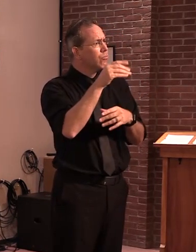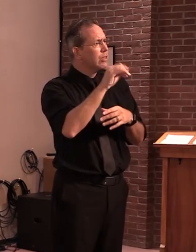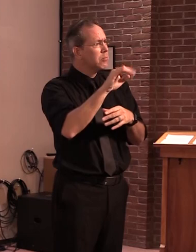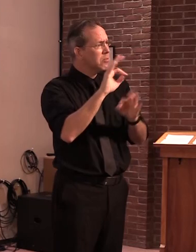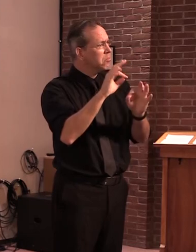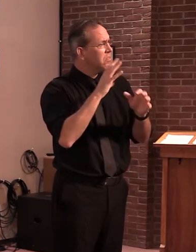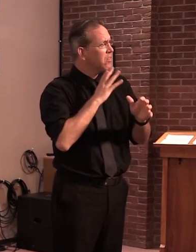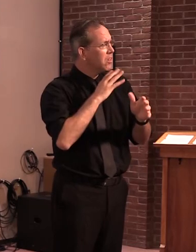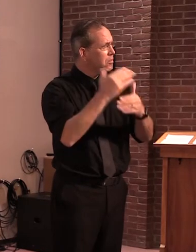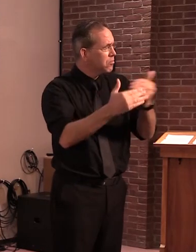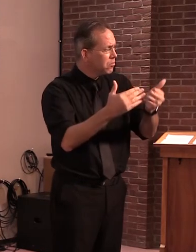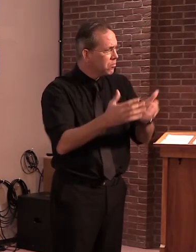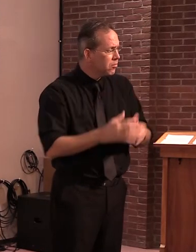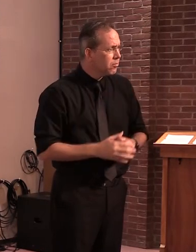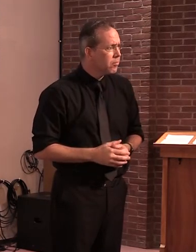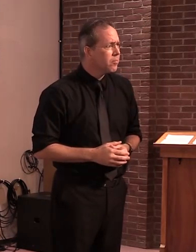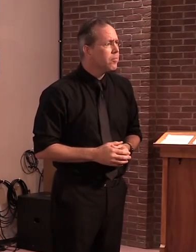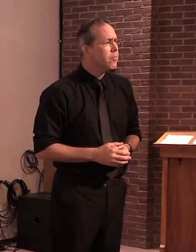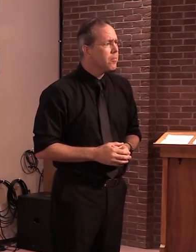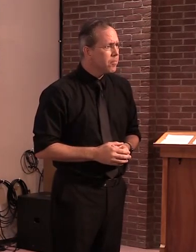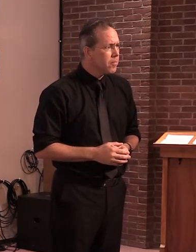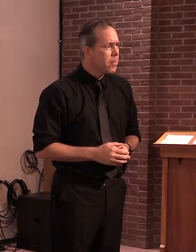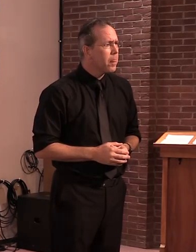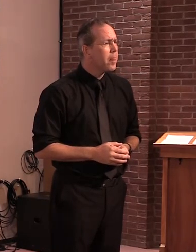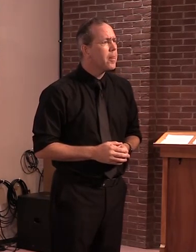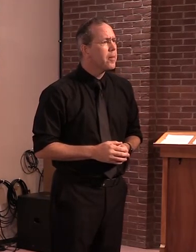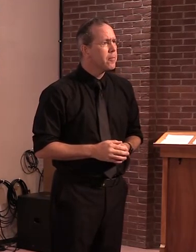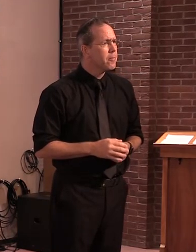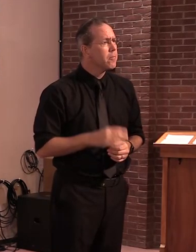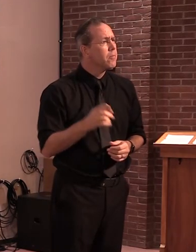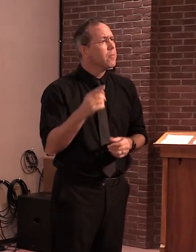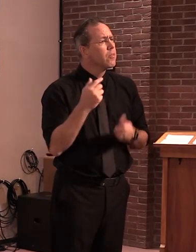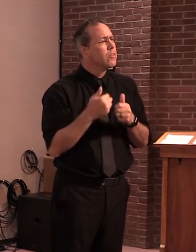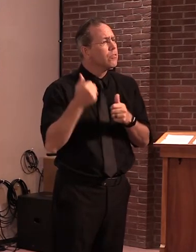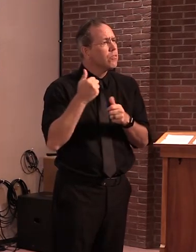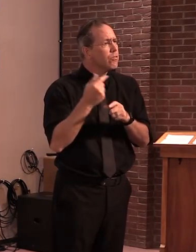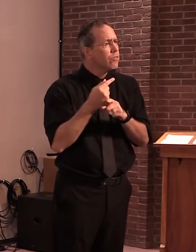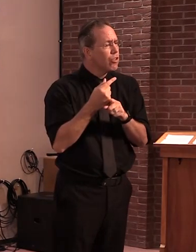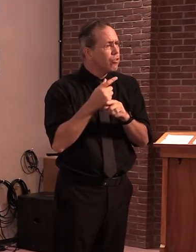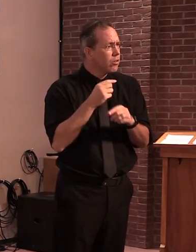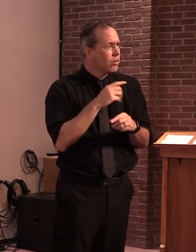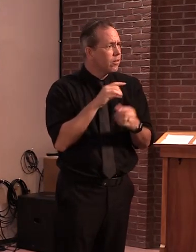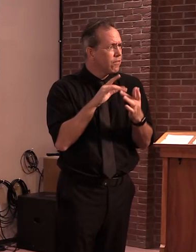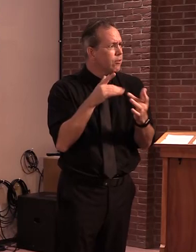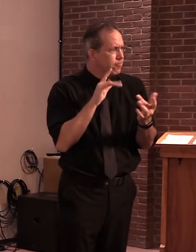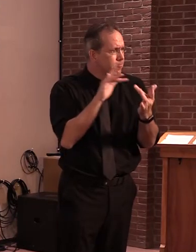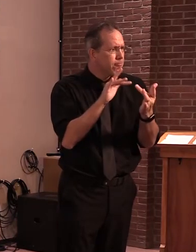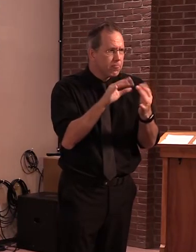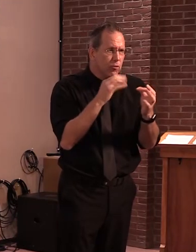The Defender General keeps close contact with the prisoners down there. Did I answer your question?